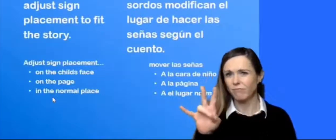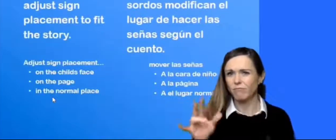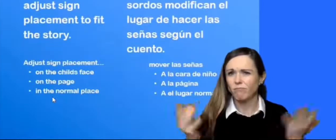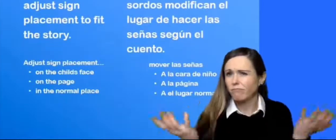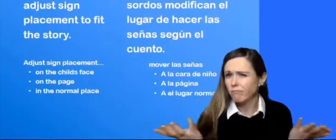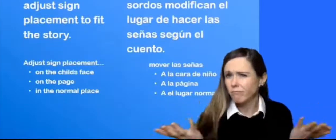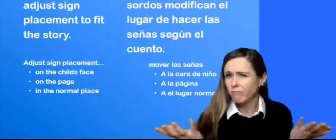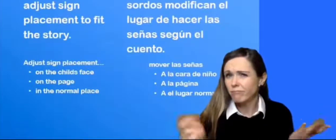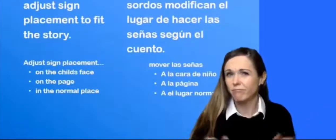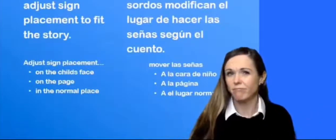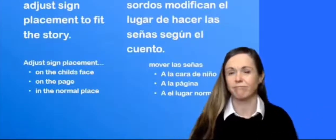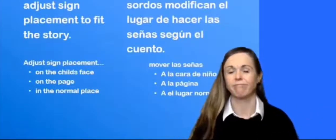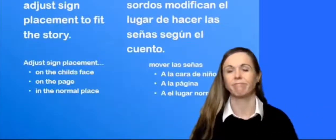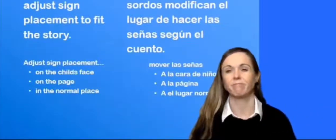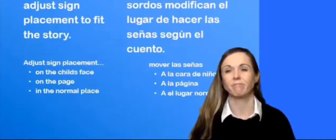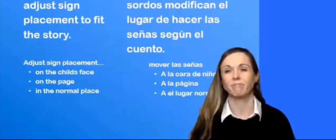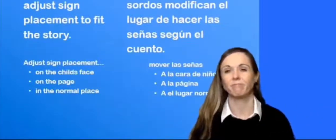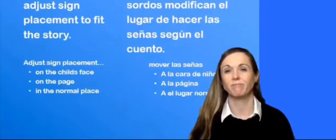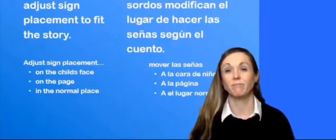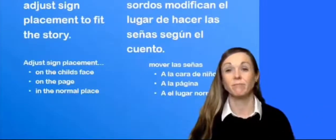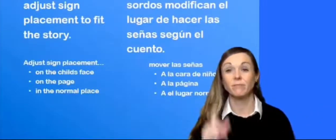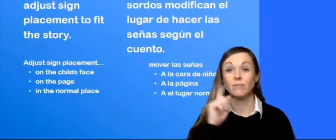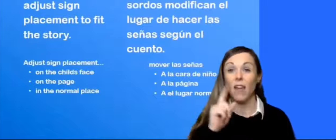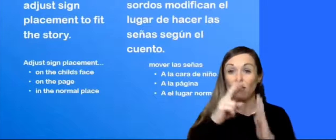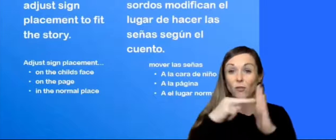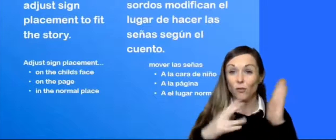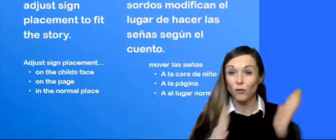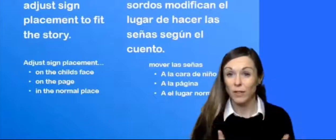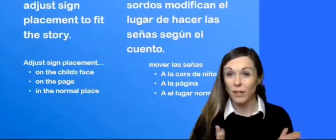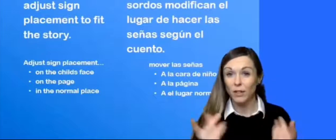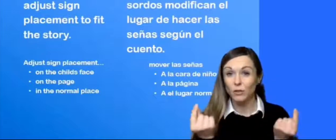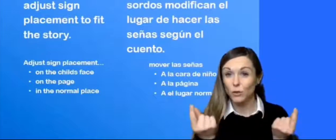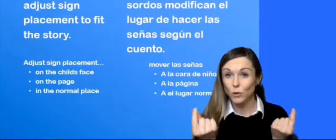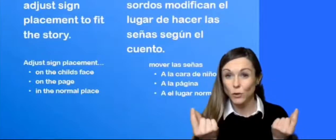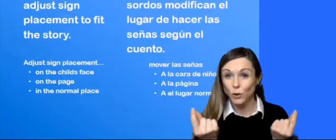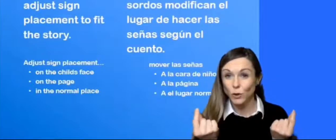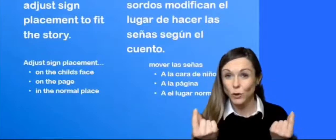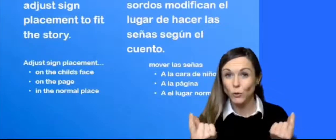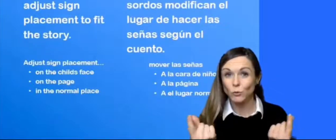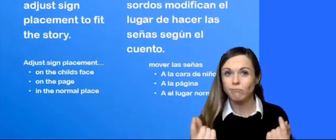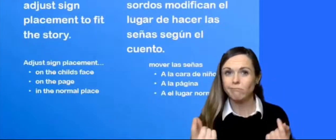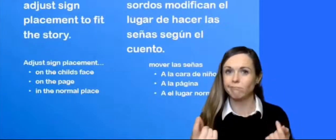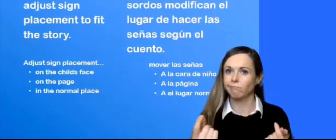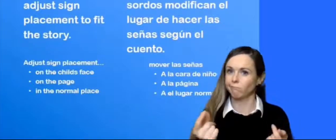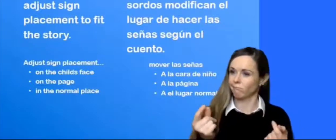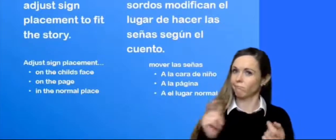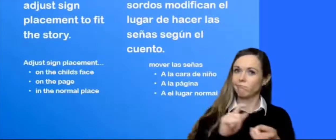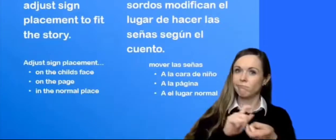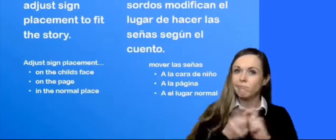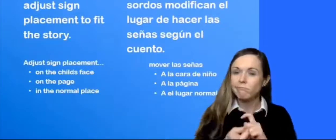these topics to the story and making them explicit. Principle number